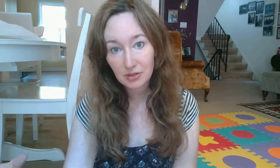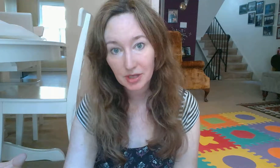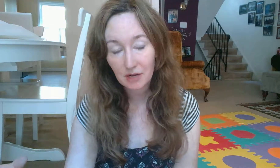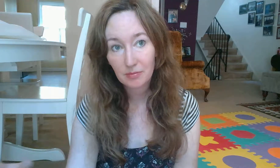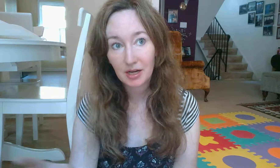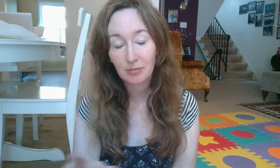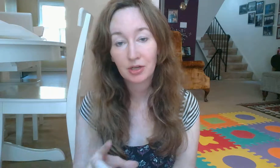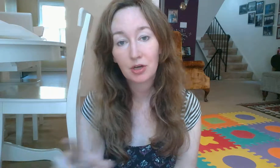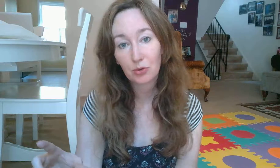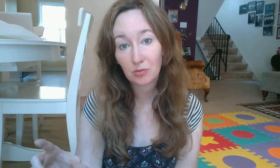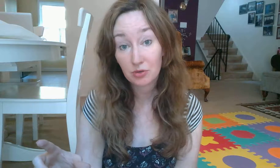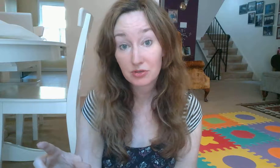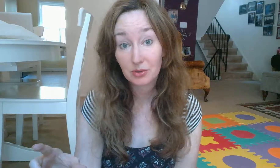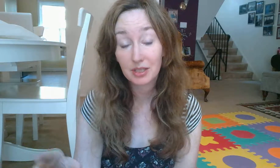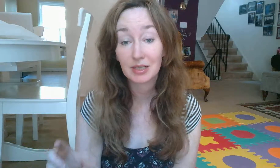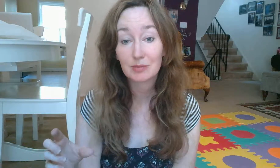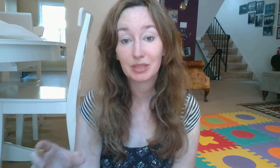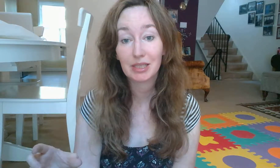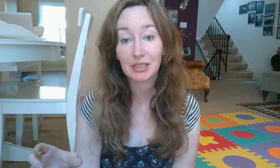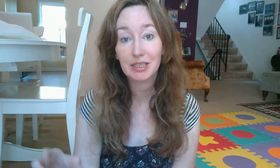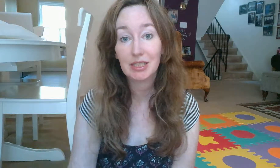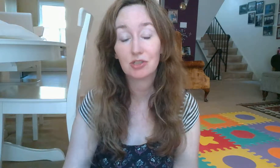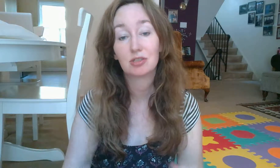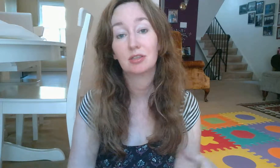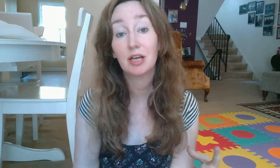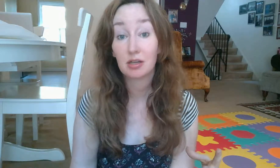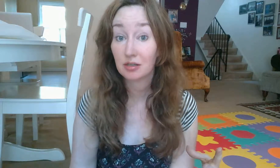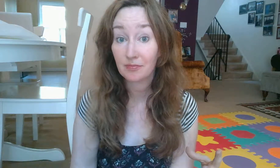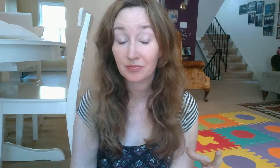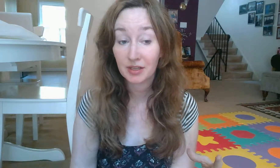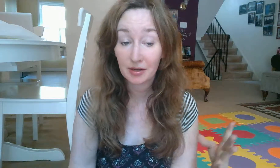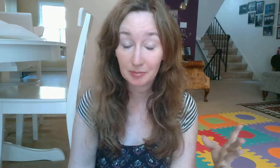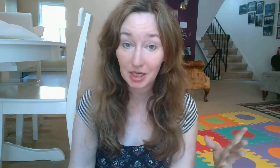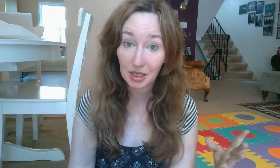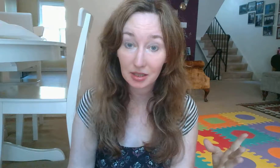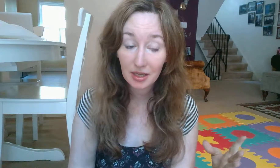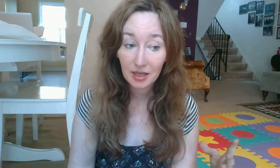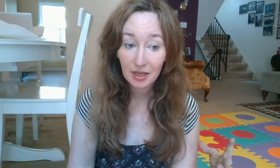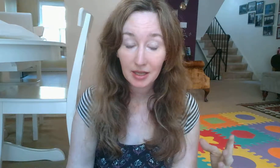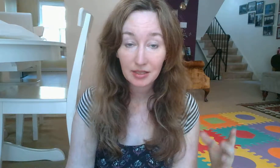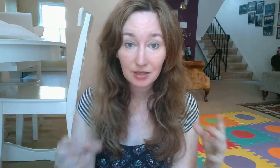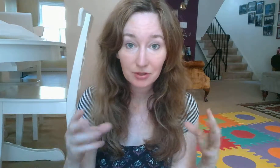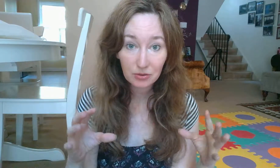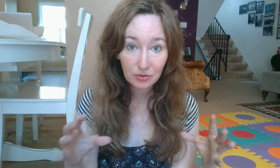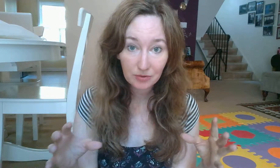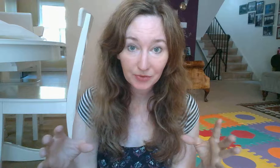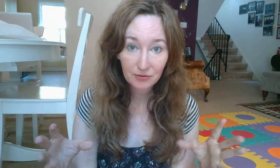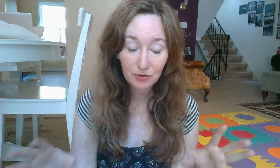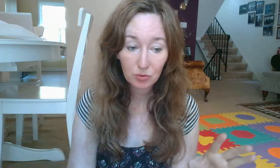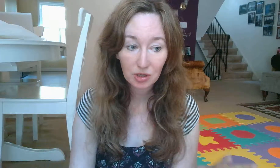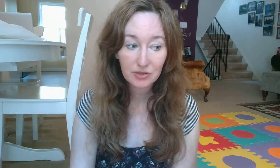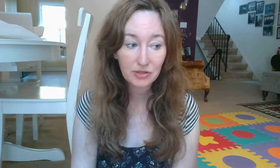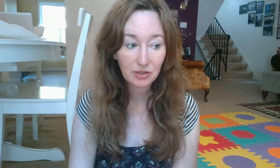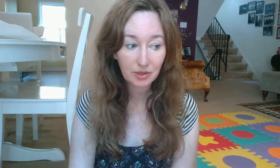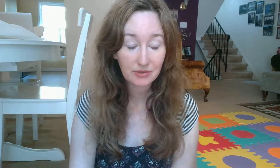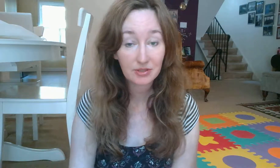the alphabet, I'm going to go through it more slowly and explain each letter, how to make it, and give you a few words that you can